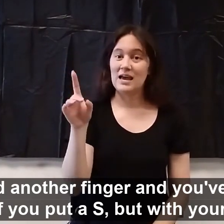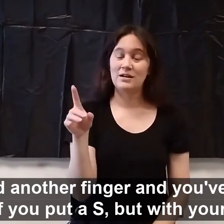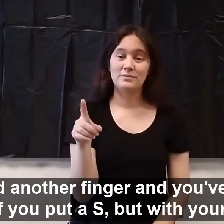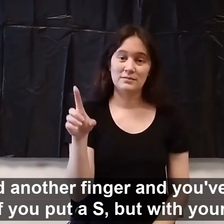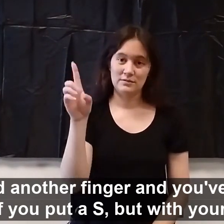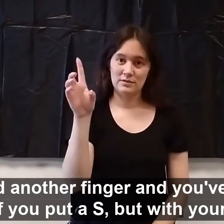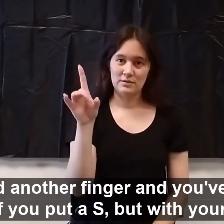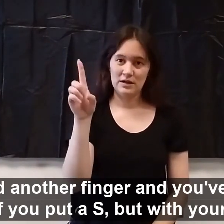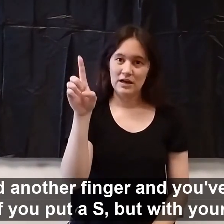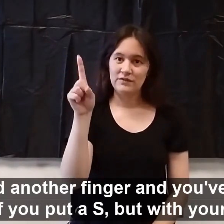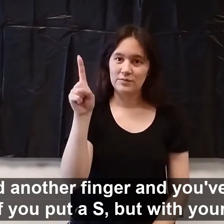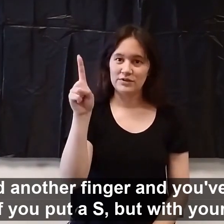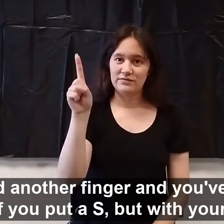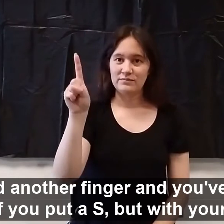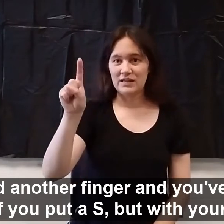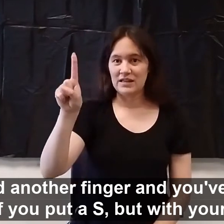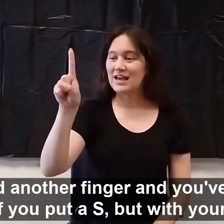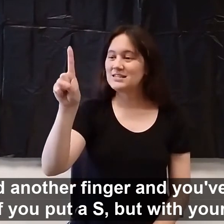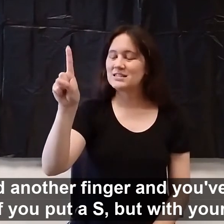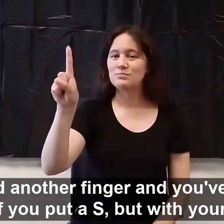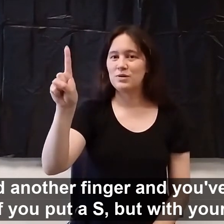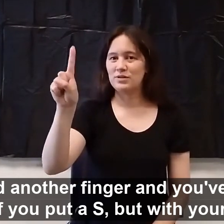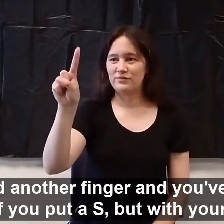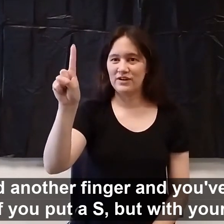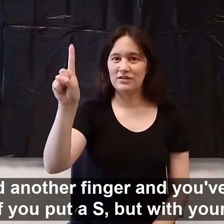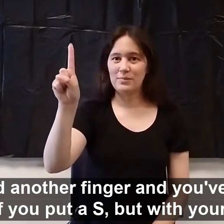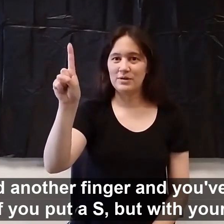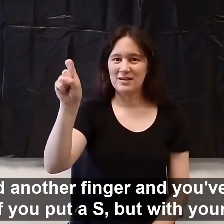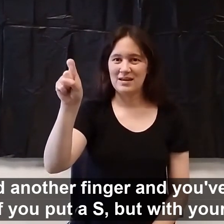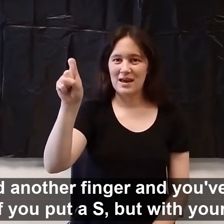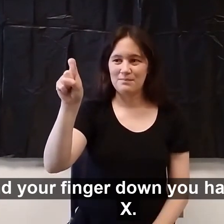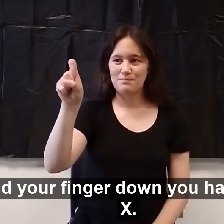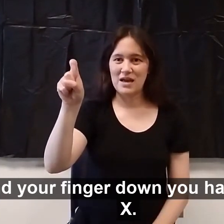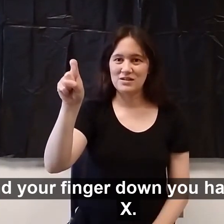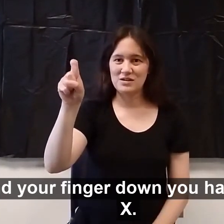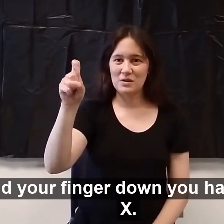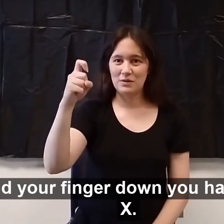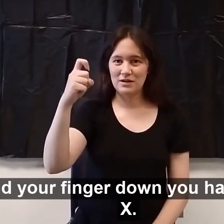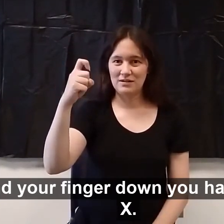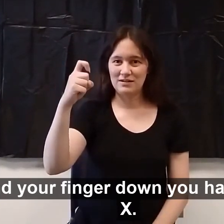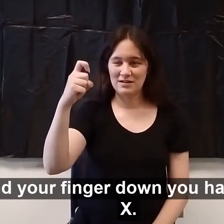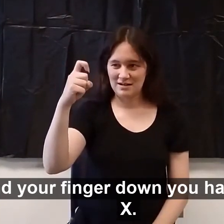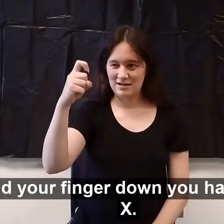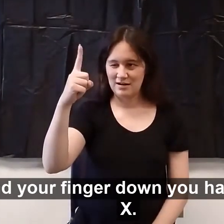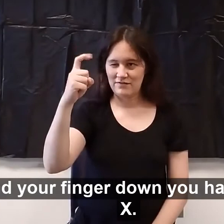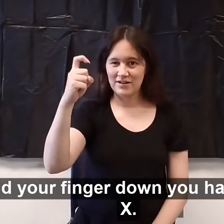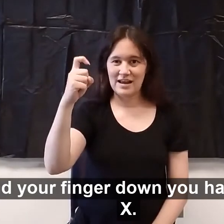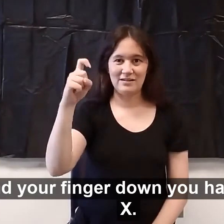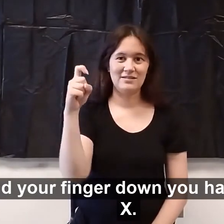Now, you put your like an S, but with your finger up, and bend your finger down, and